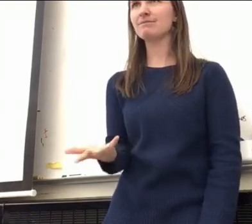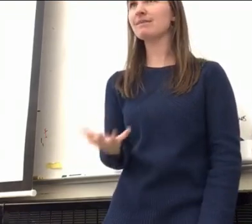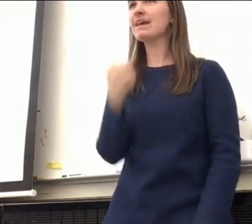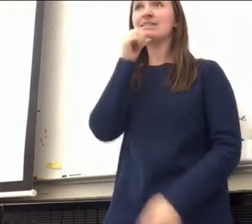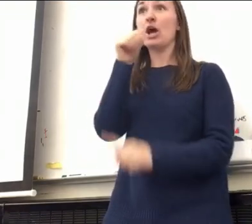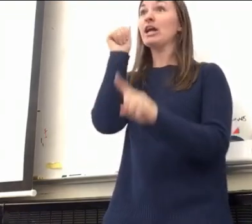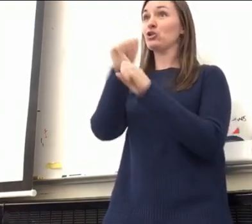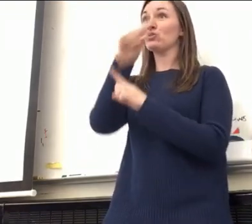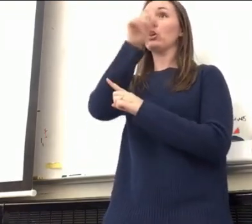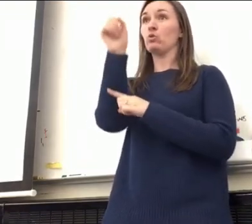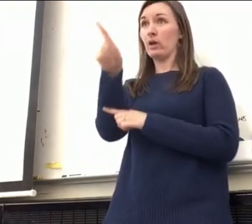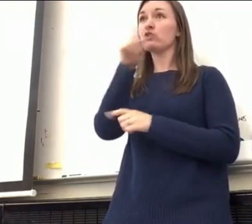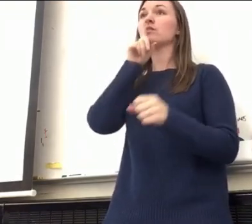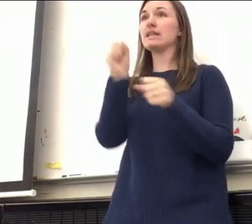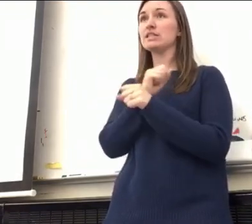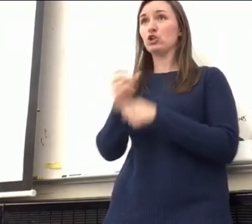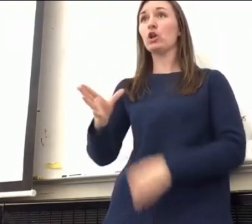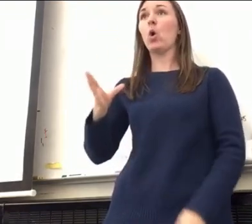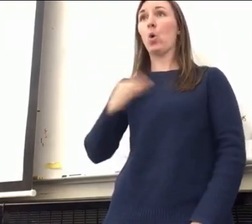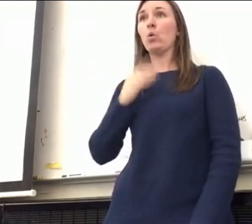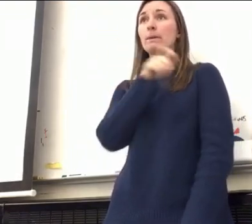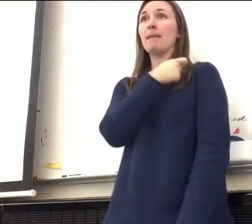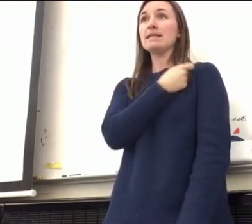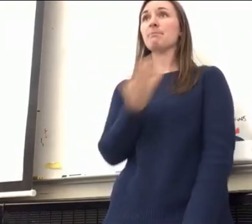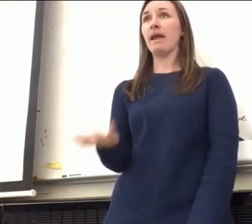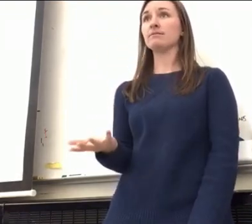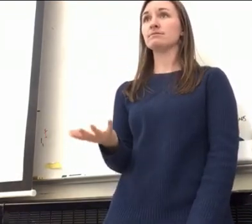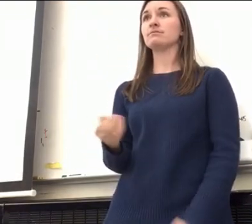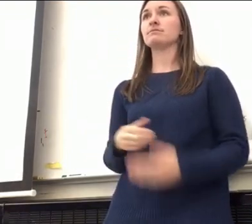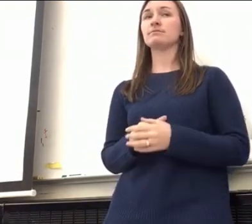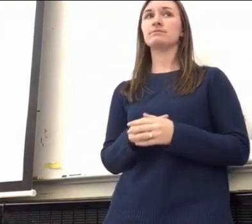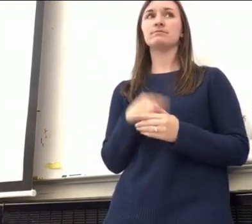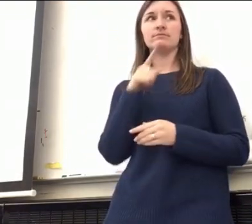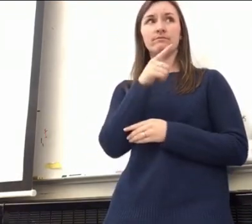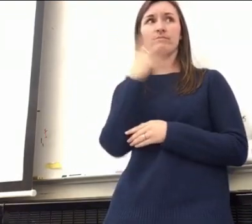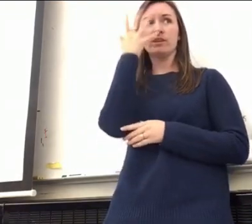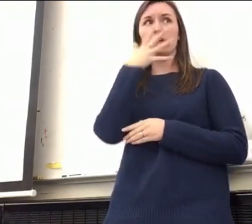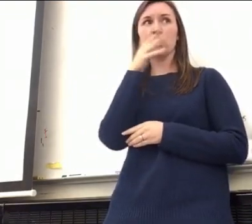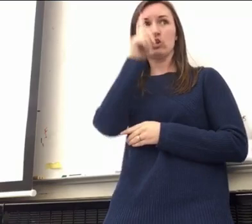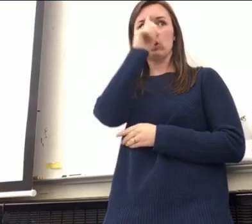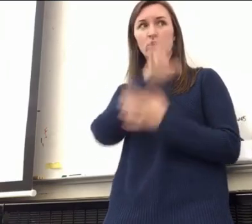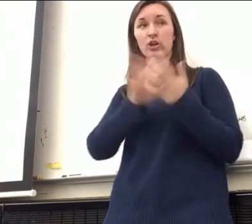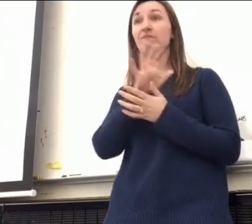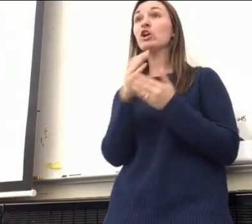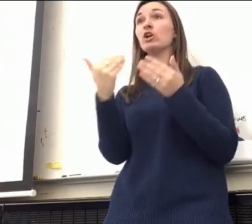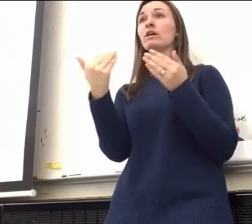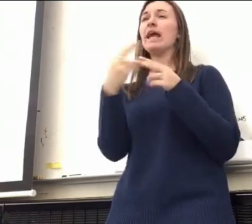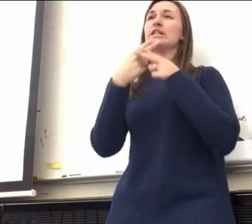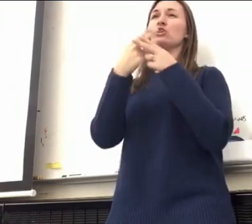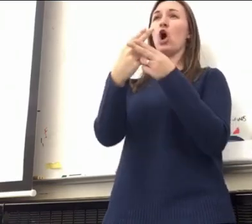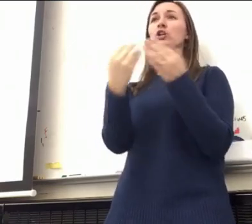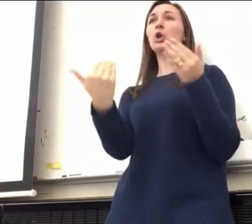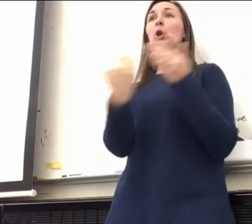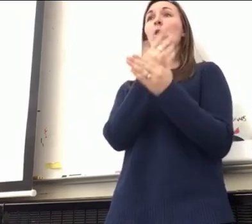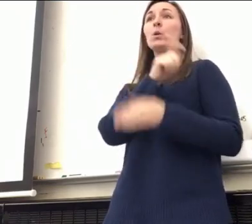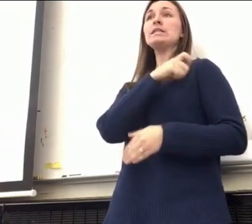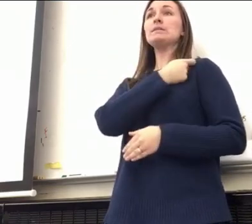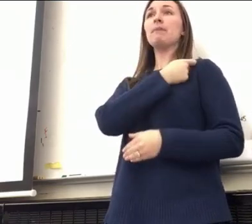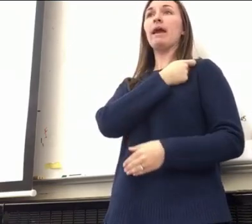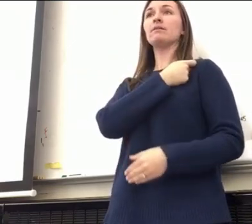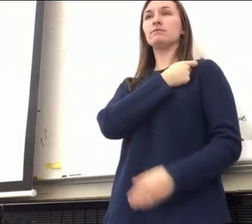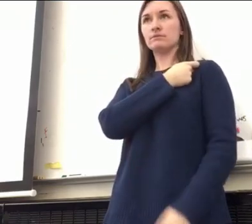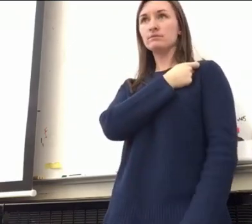trick question. It is owned by Spain. Okay? You look confused. New Spain is owned by Spain.